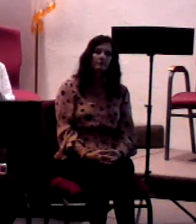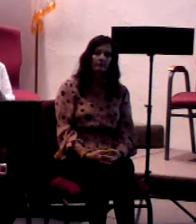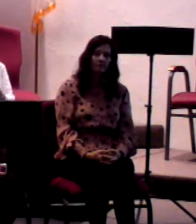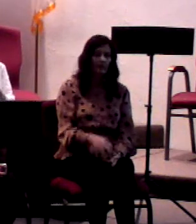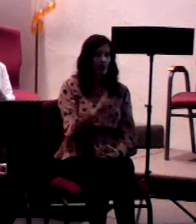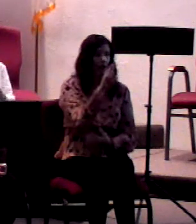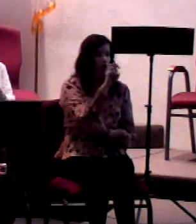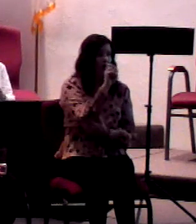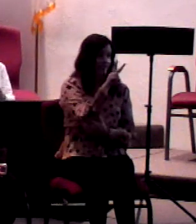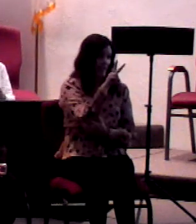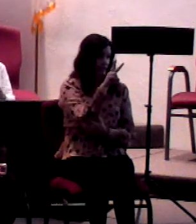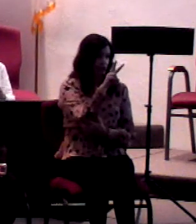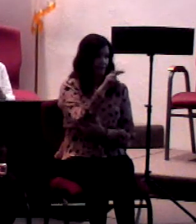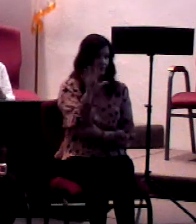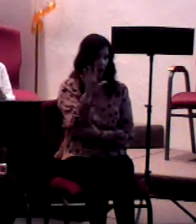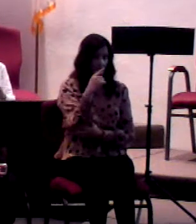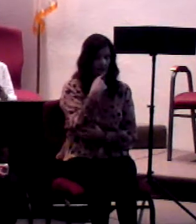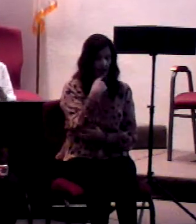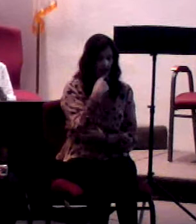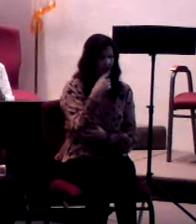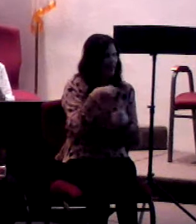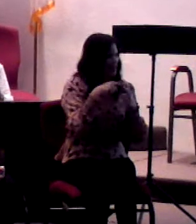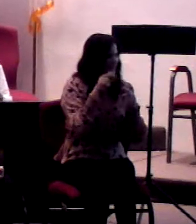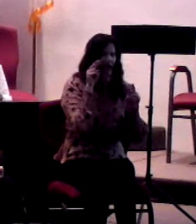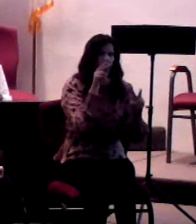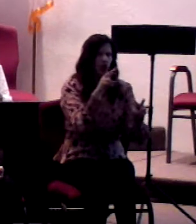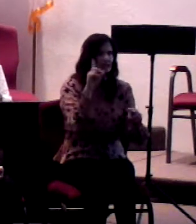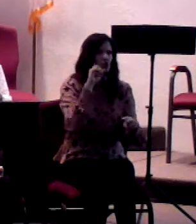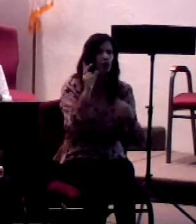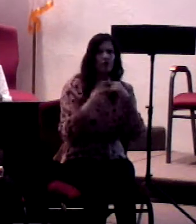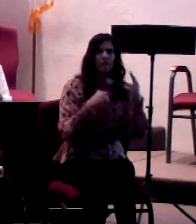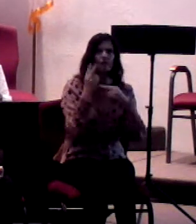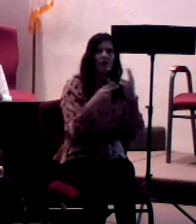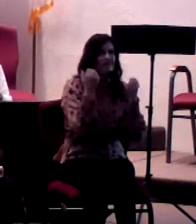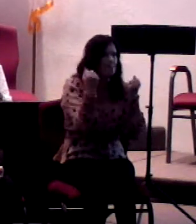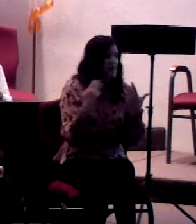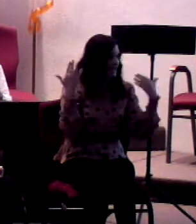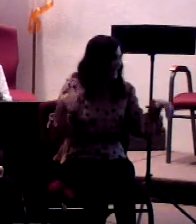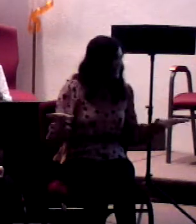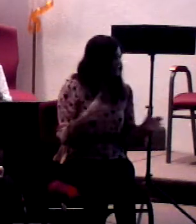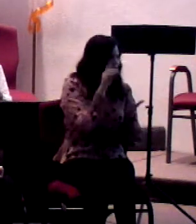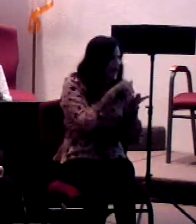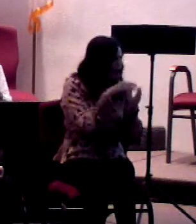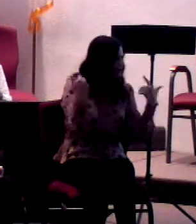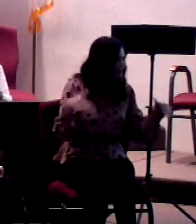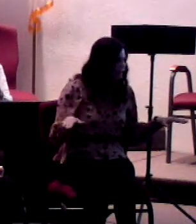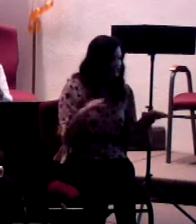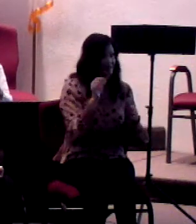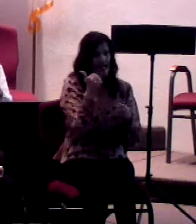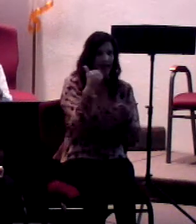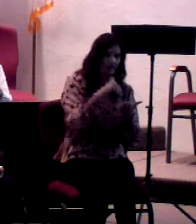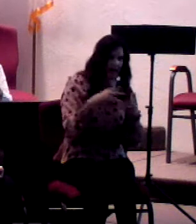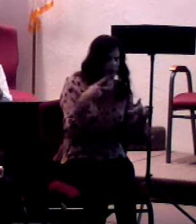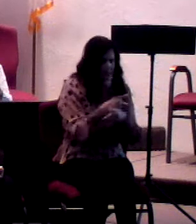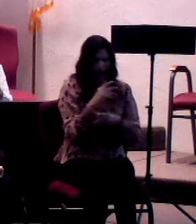Revelation 5 says, Then I looked and heard the voice of many angels, numbering thousands upon thousands,